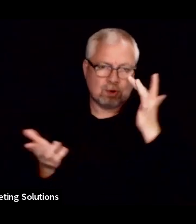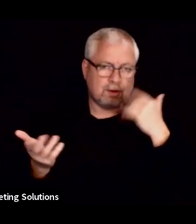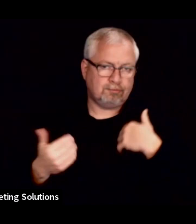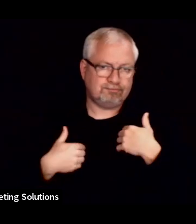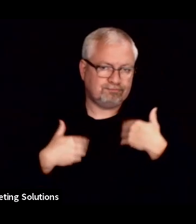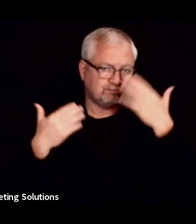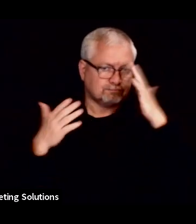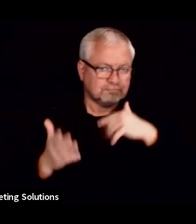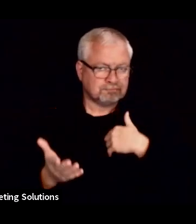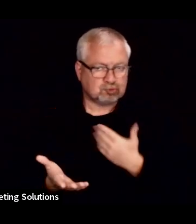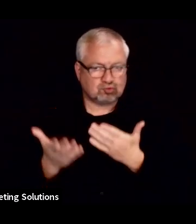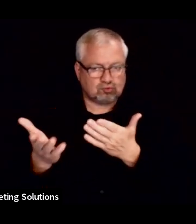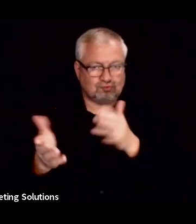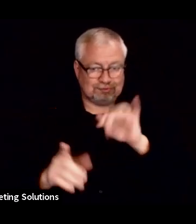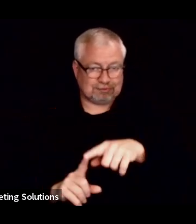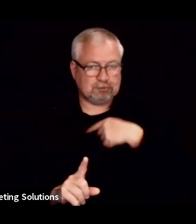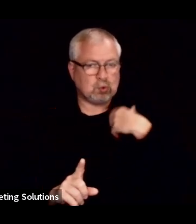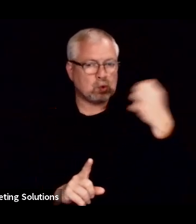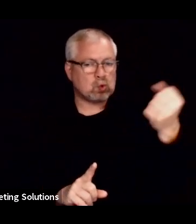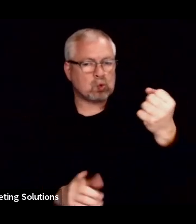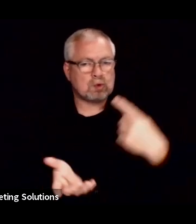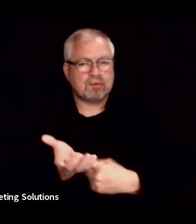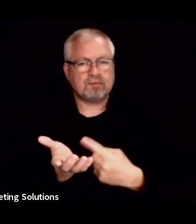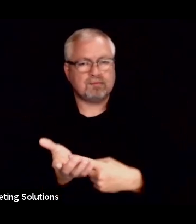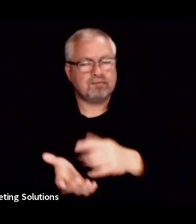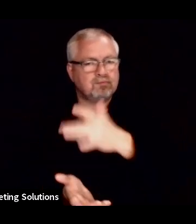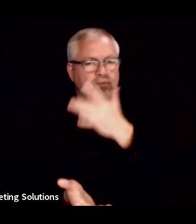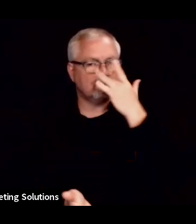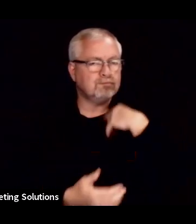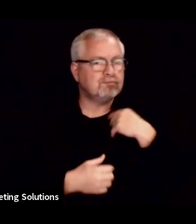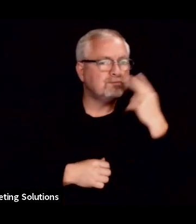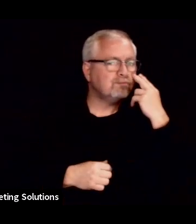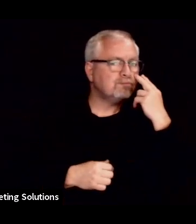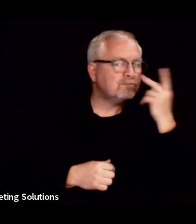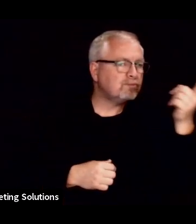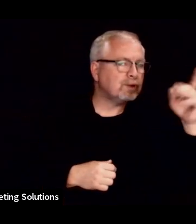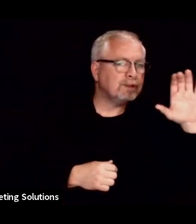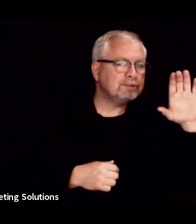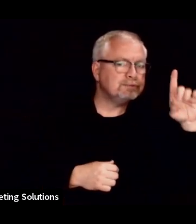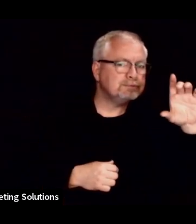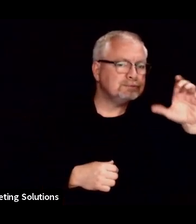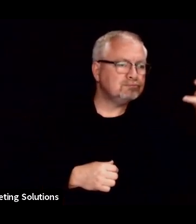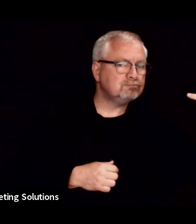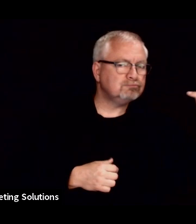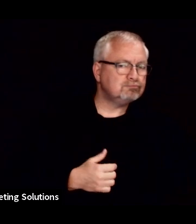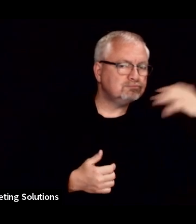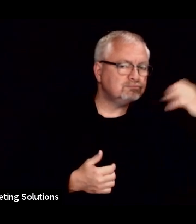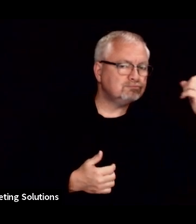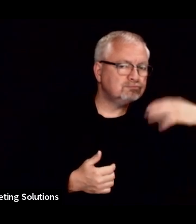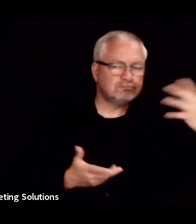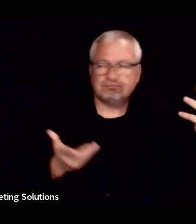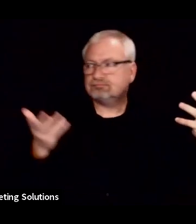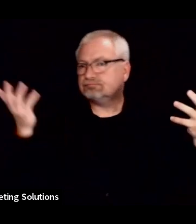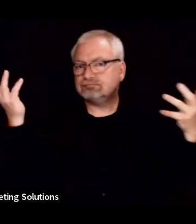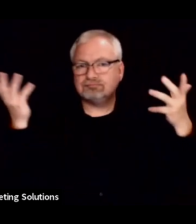to maybe be a little more specific in our guidance, depending upon what the